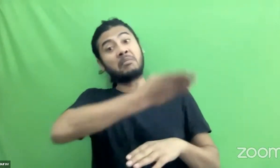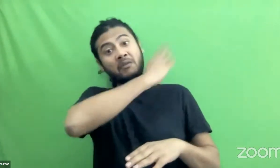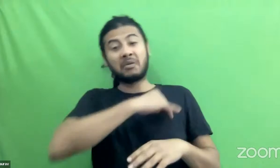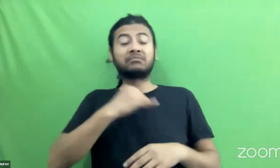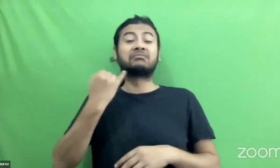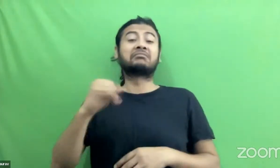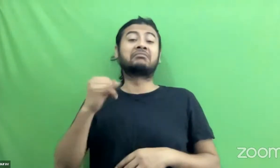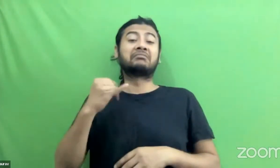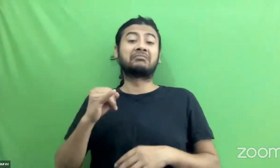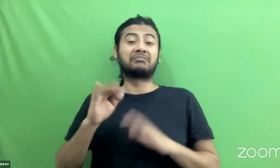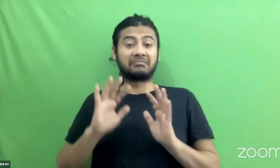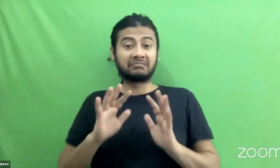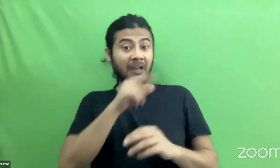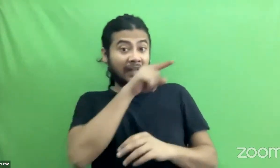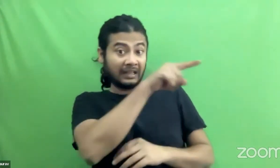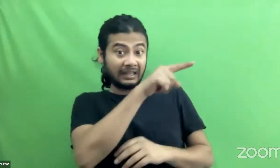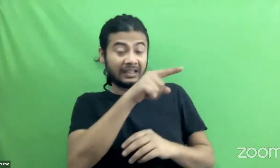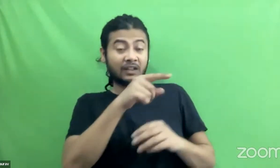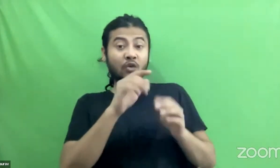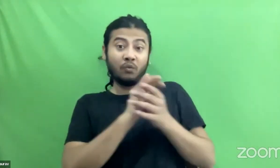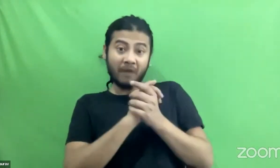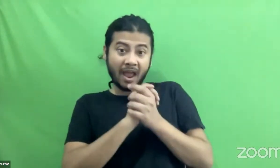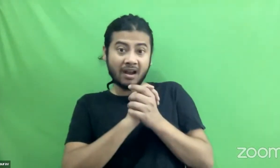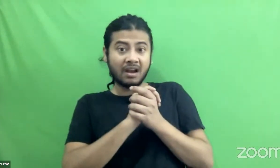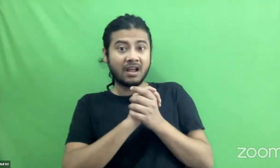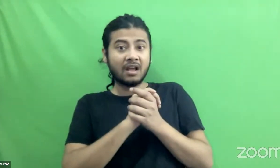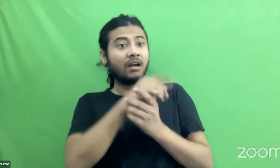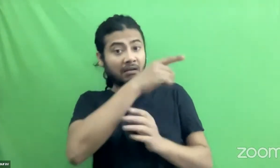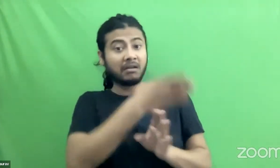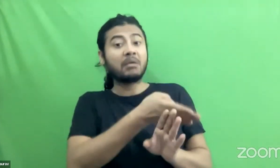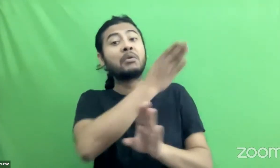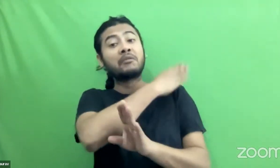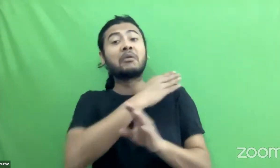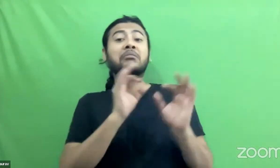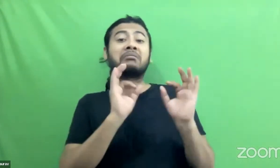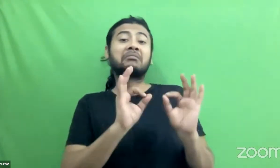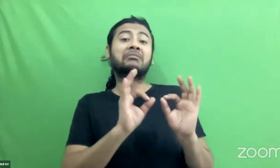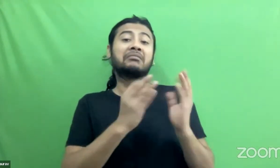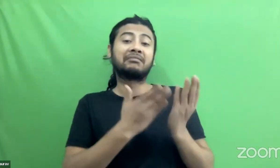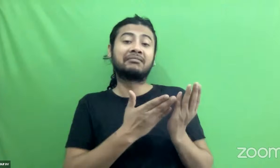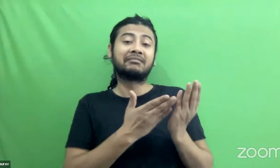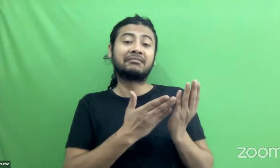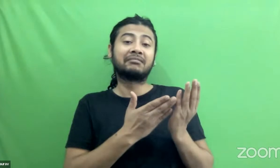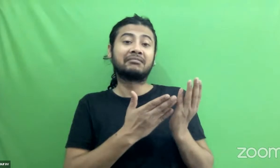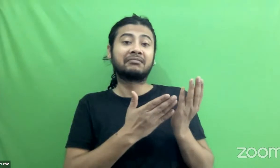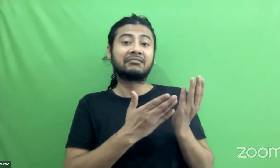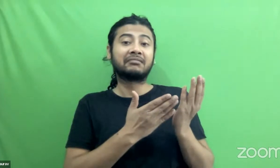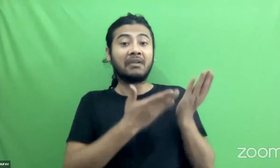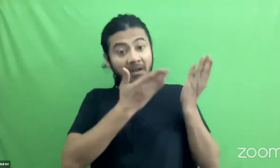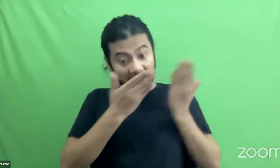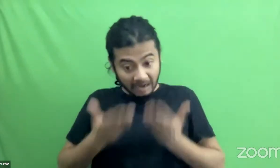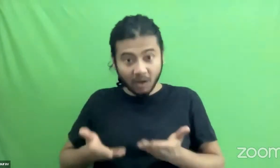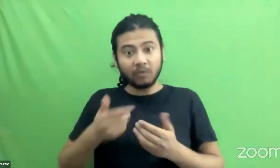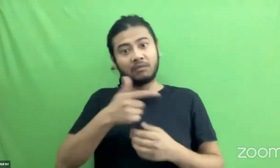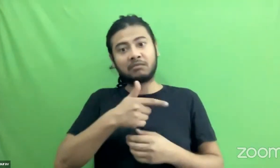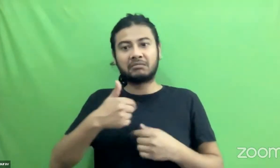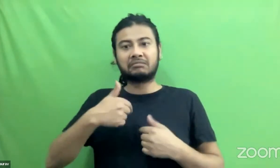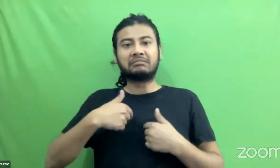So is it understandable that, whatever we are getting is only because of what we have done in our